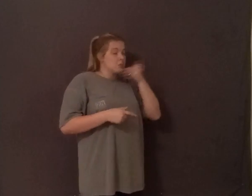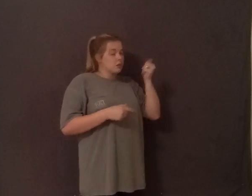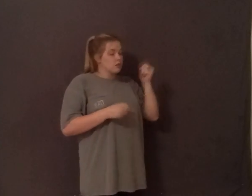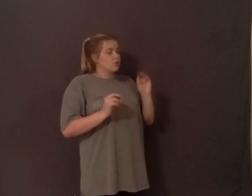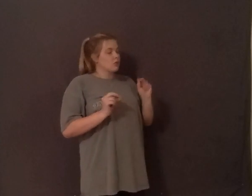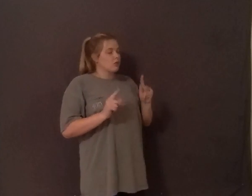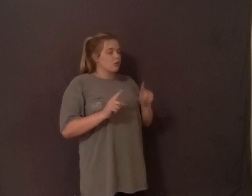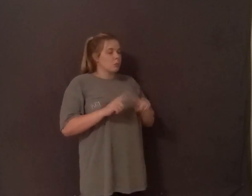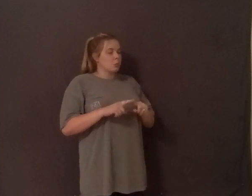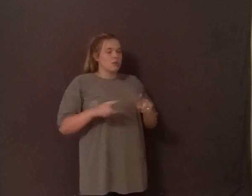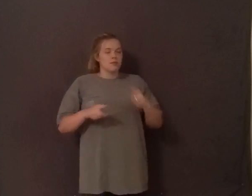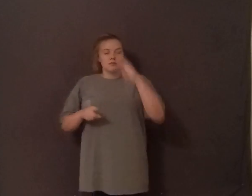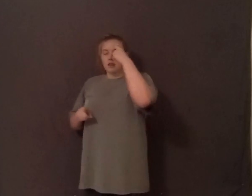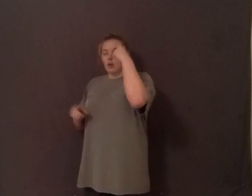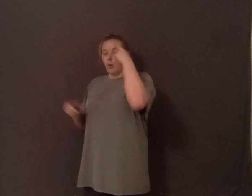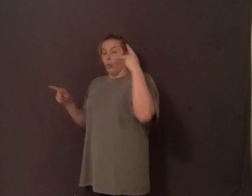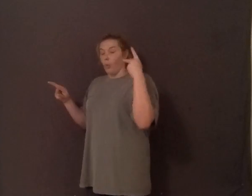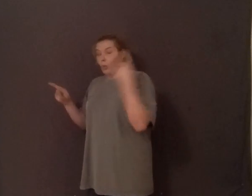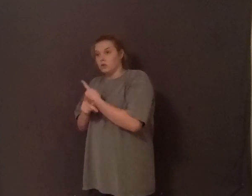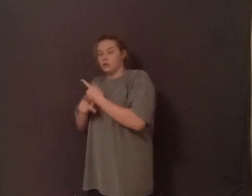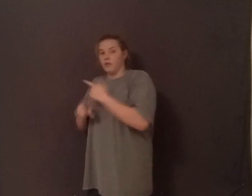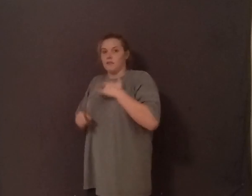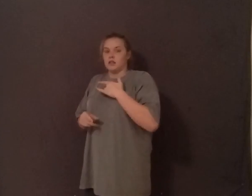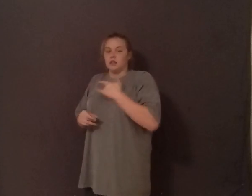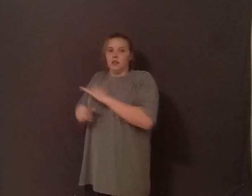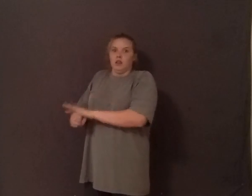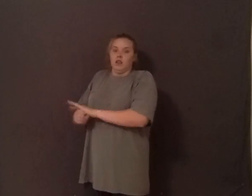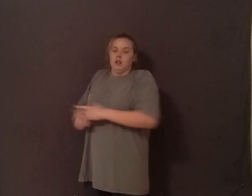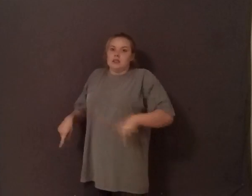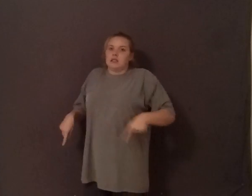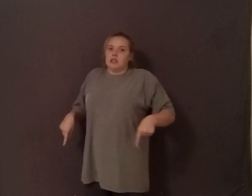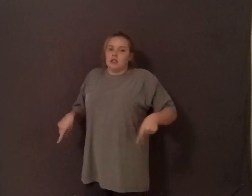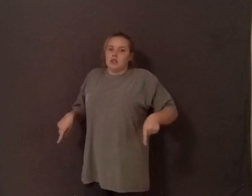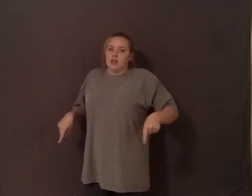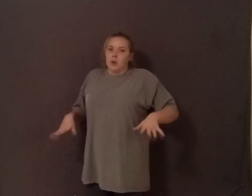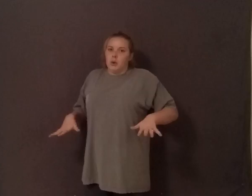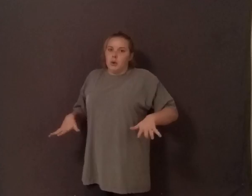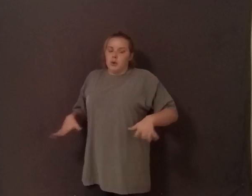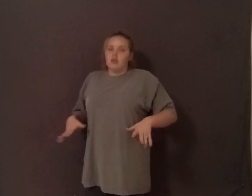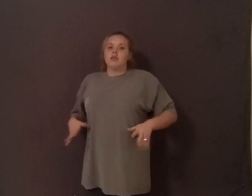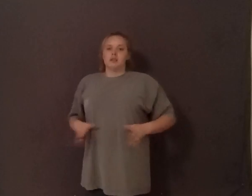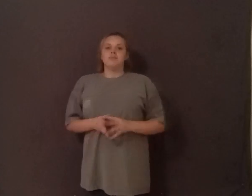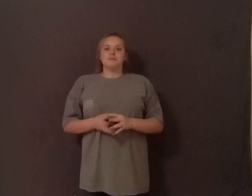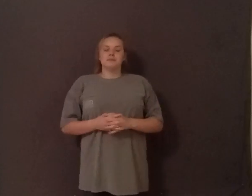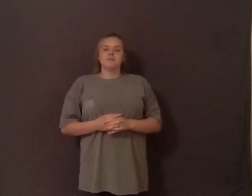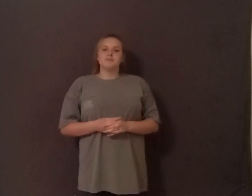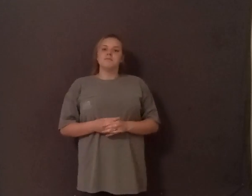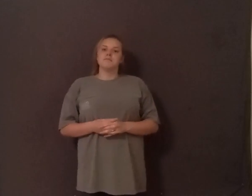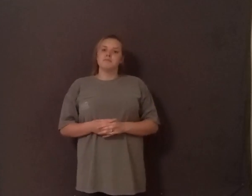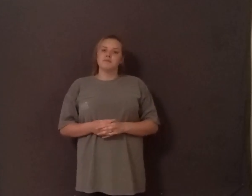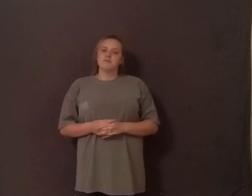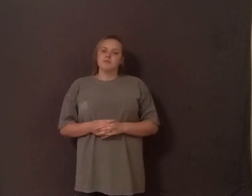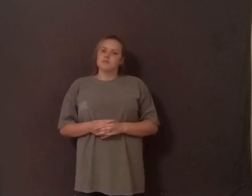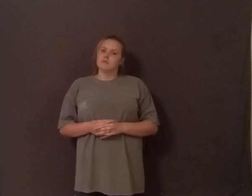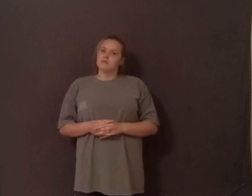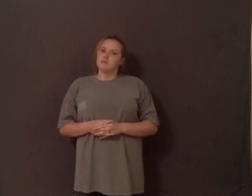even though there's nothing in this room to create stress, most likely, right? So, if all it takes to create